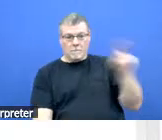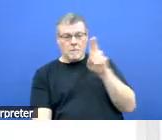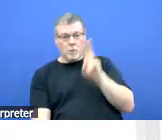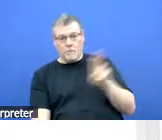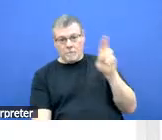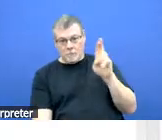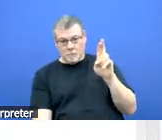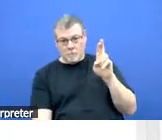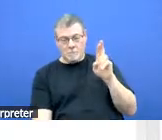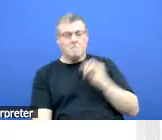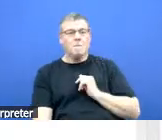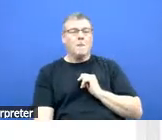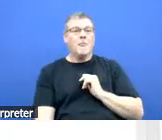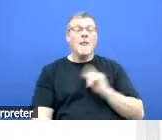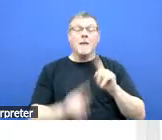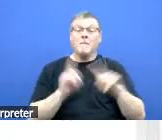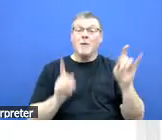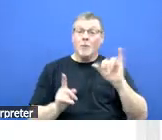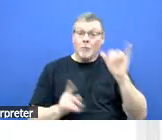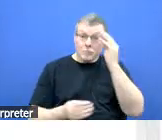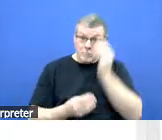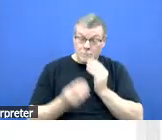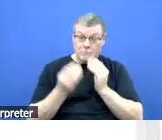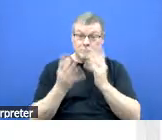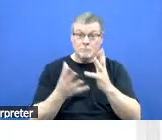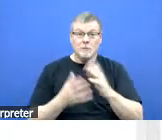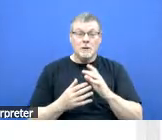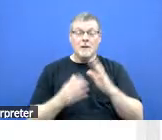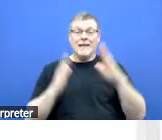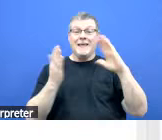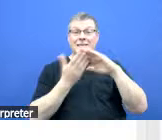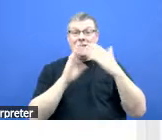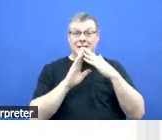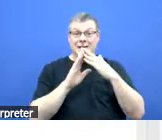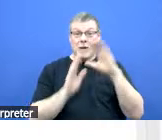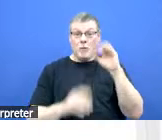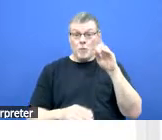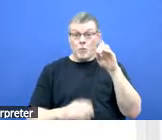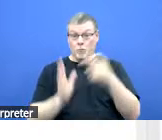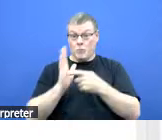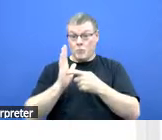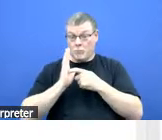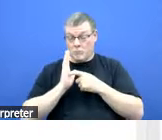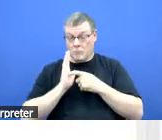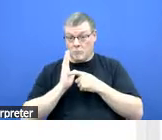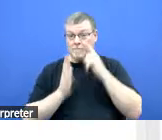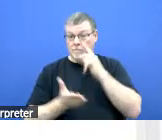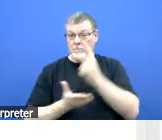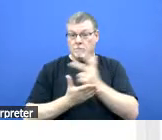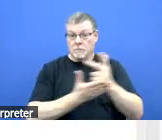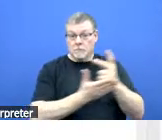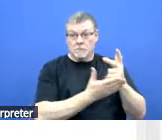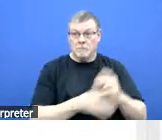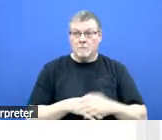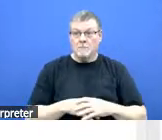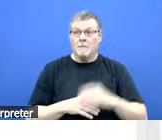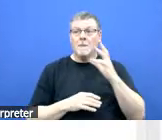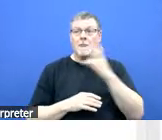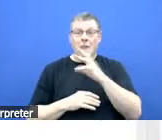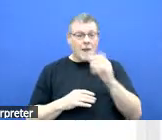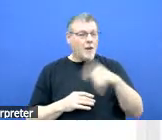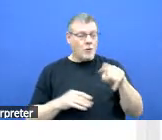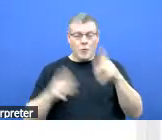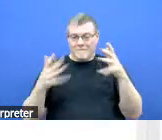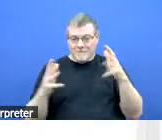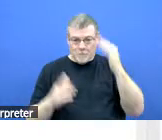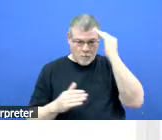uses. But we also provided you what the town code requirement for parking would be. And as you are more than